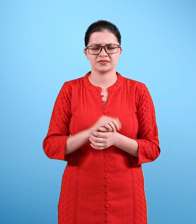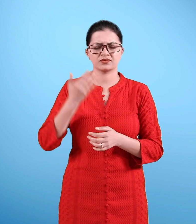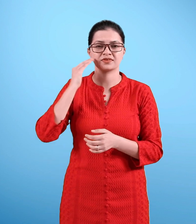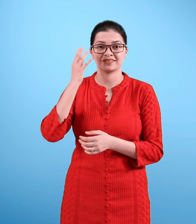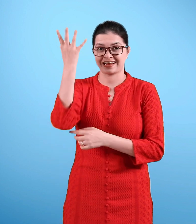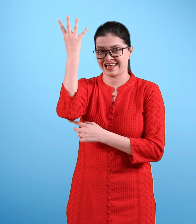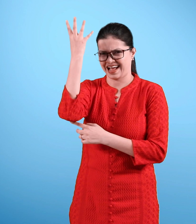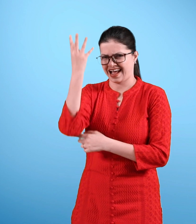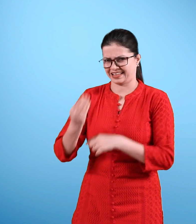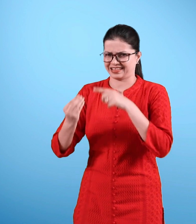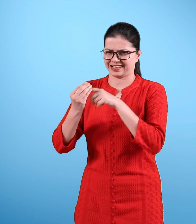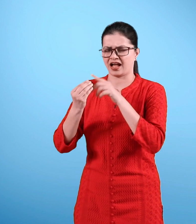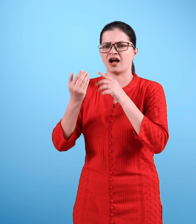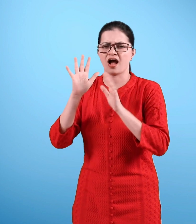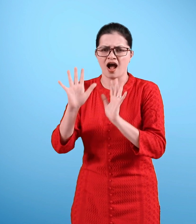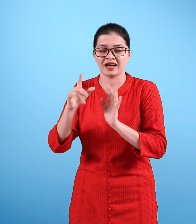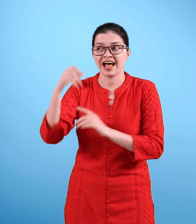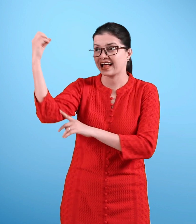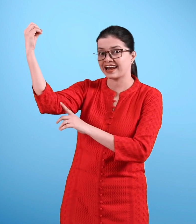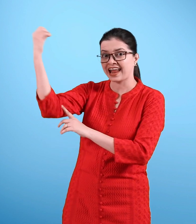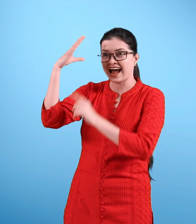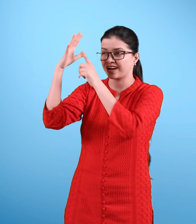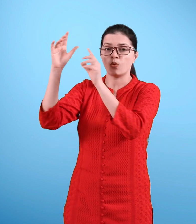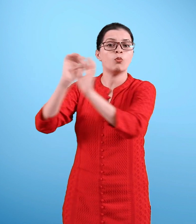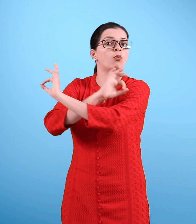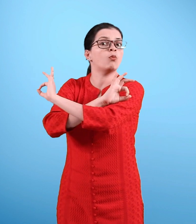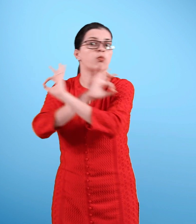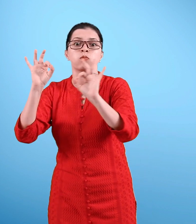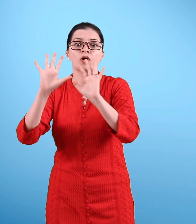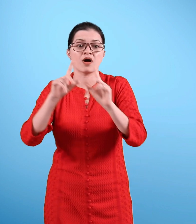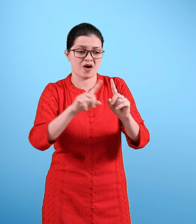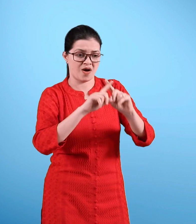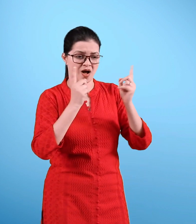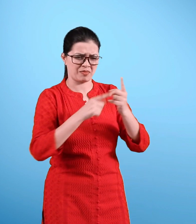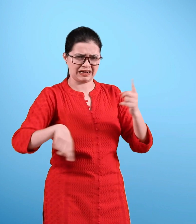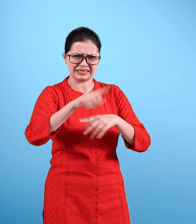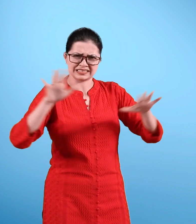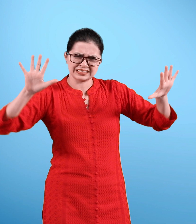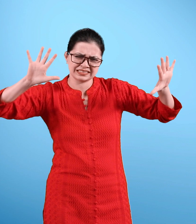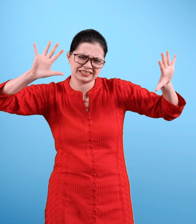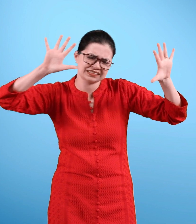Do you observe your shadow in a dark room or at night when there is no light?